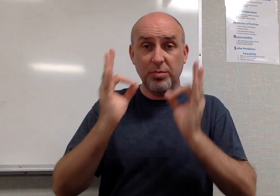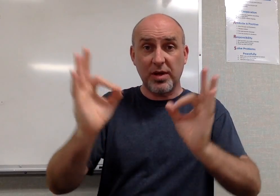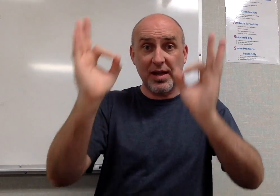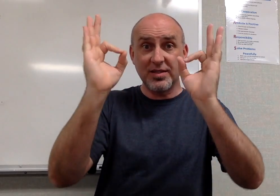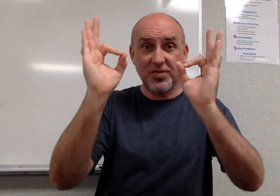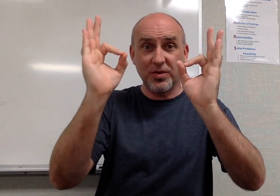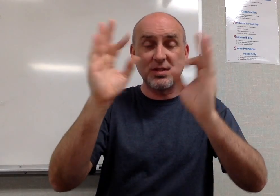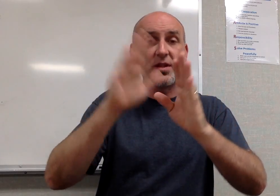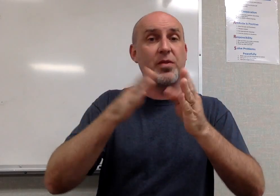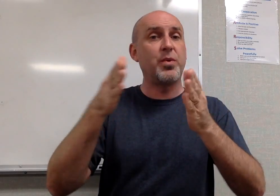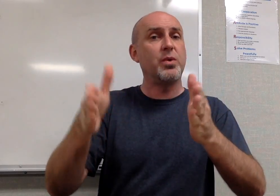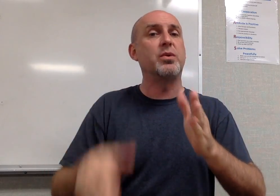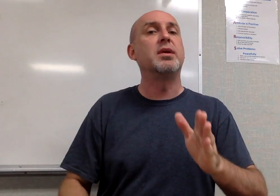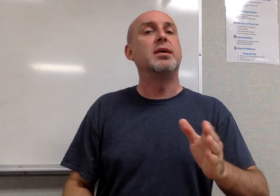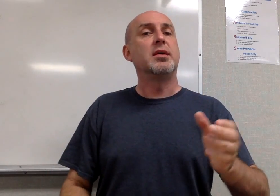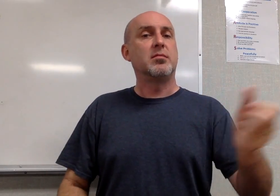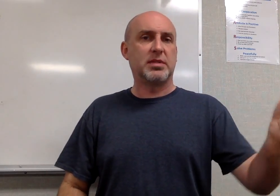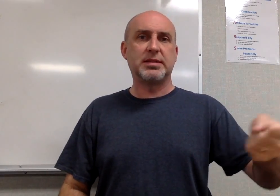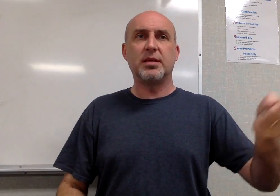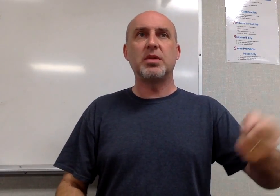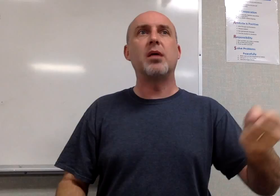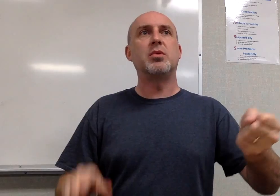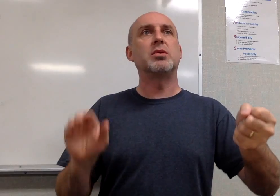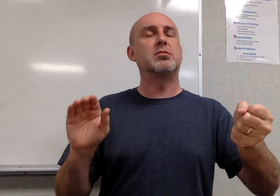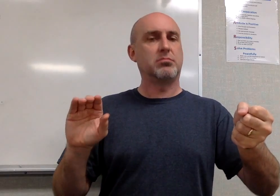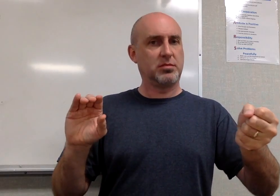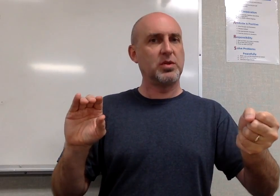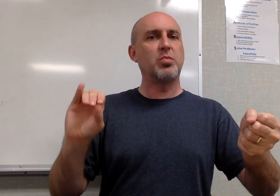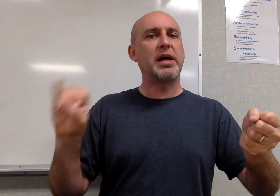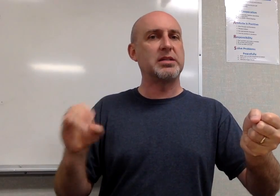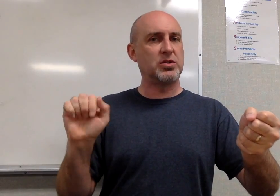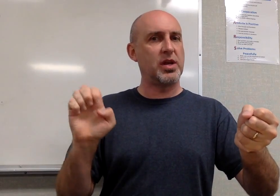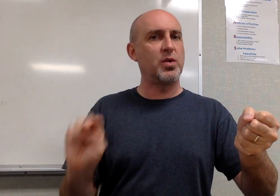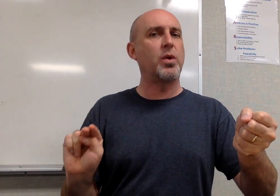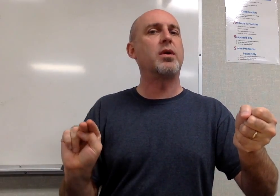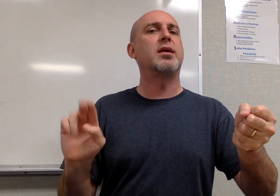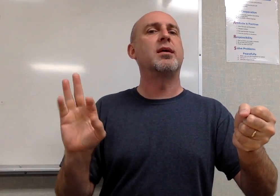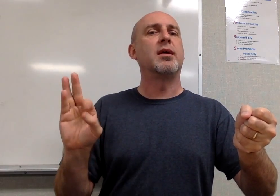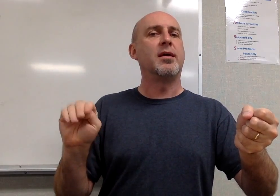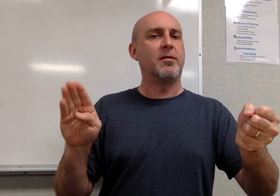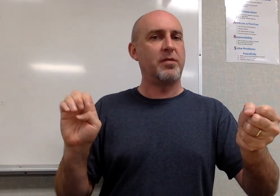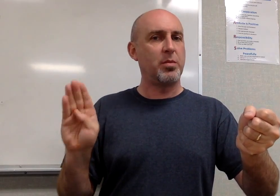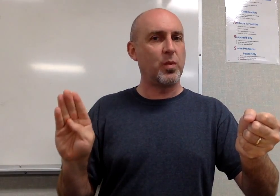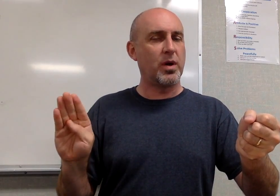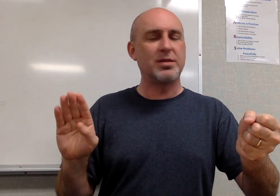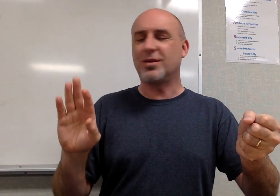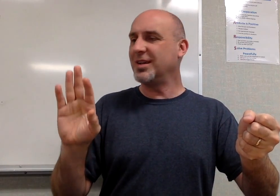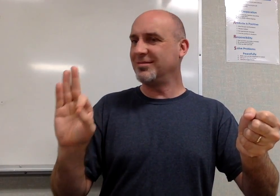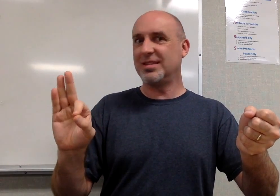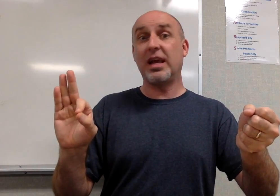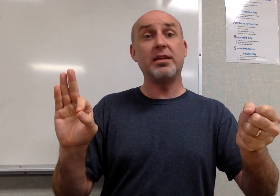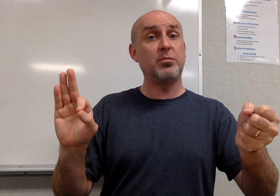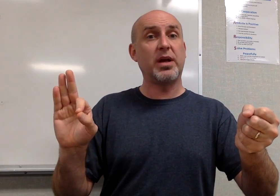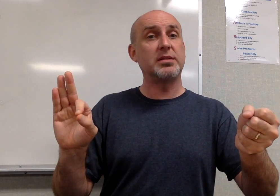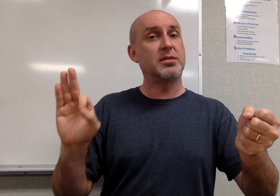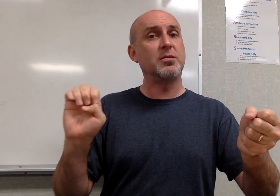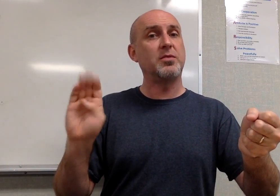your eyes focused on the road. At the same time, you can practice January, February. Sorry, see, I need practice too.